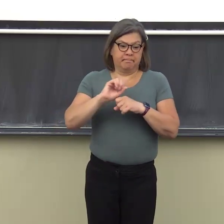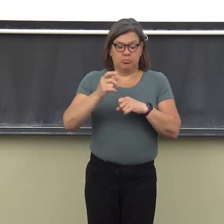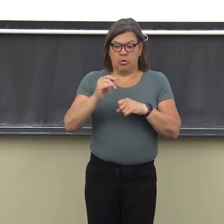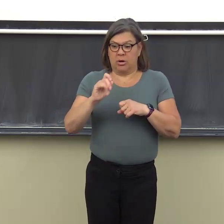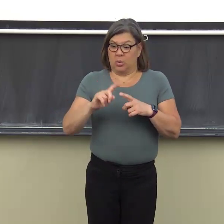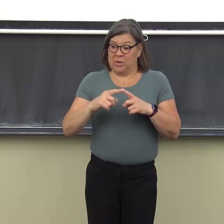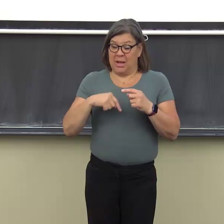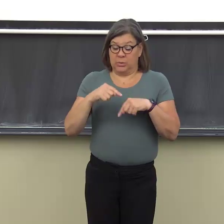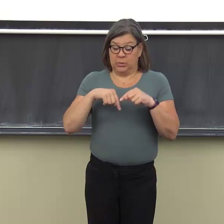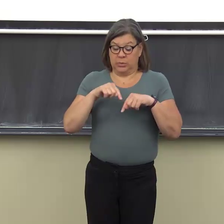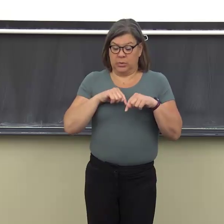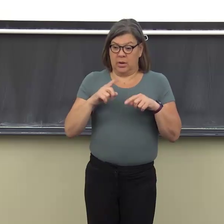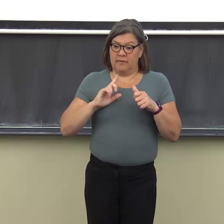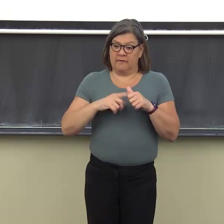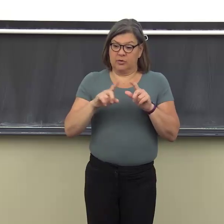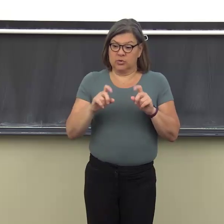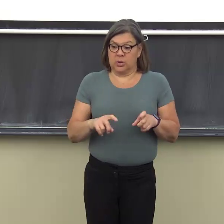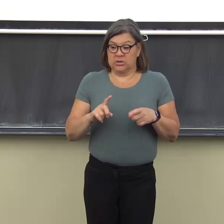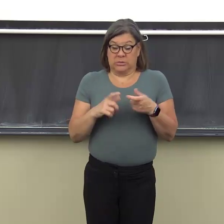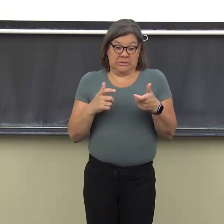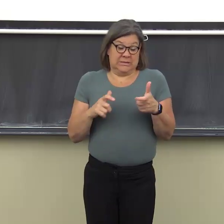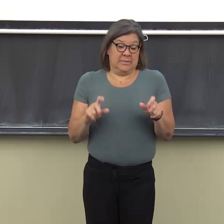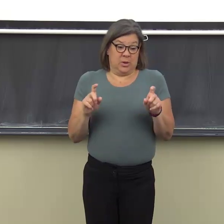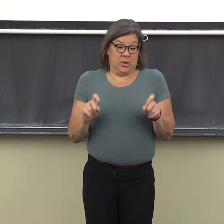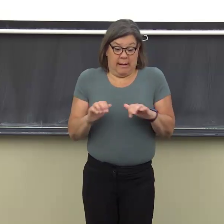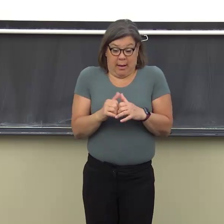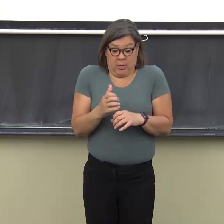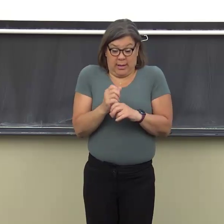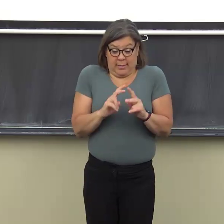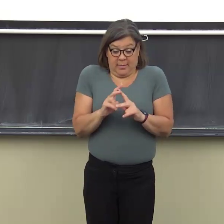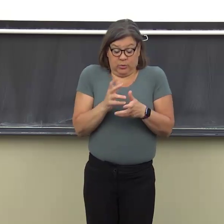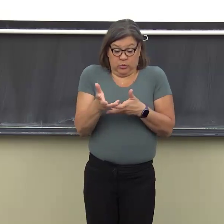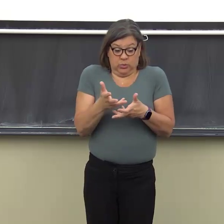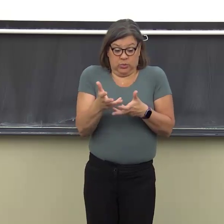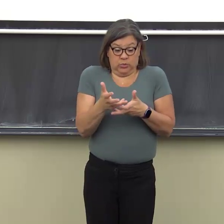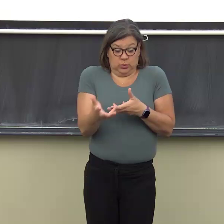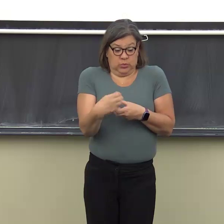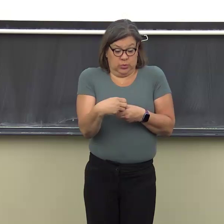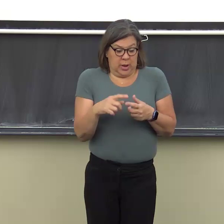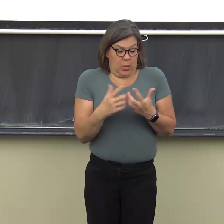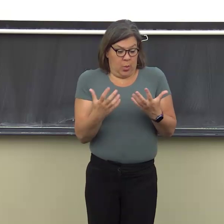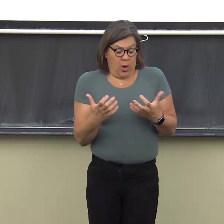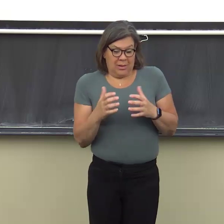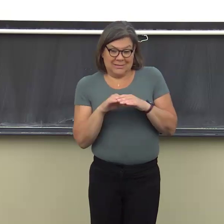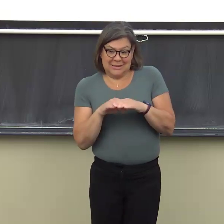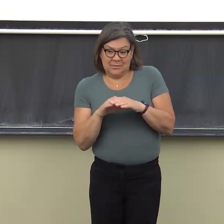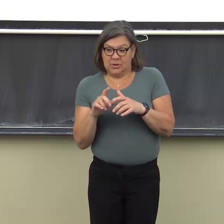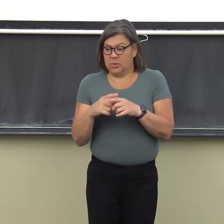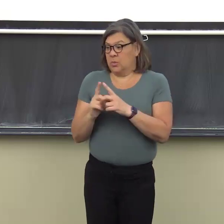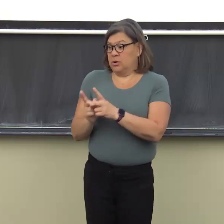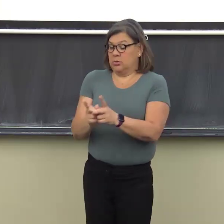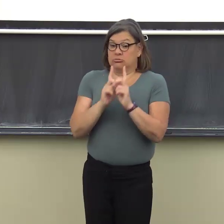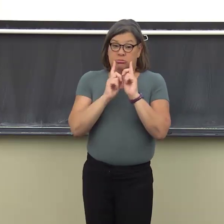we had to step way back, because our first question was a really big question: how do we get people to engage? And one is accessibility. And when we talked